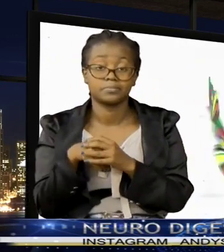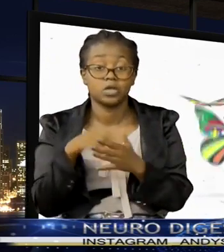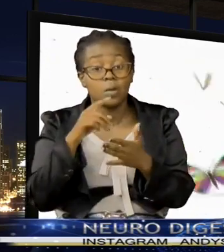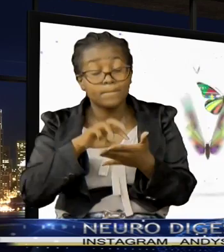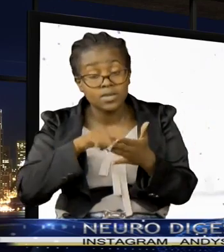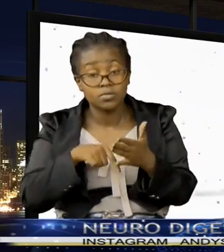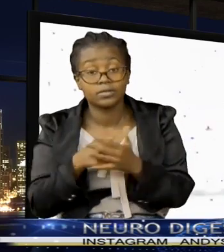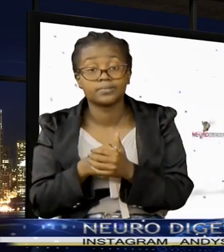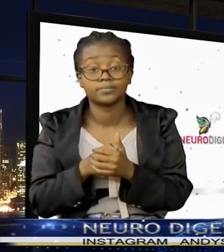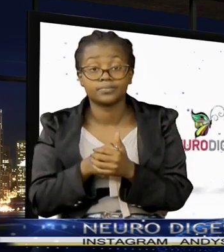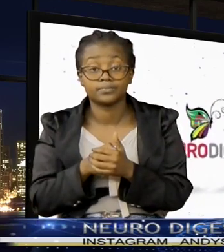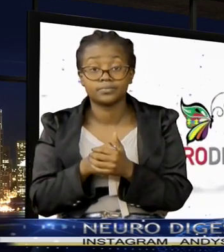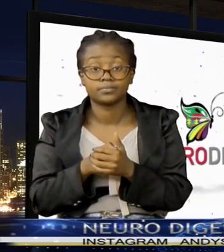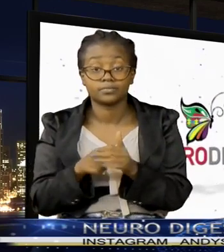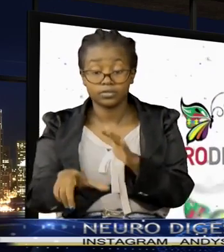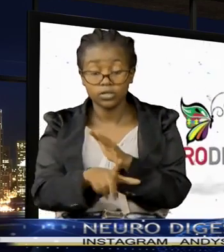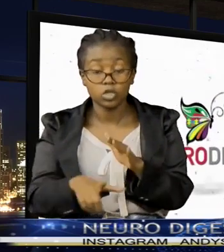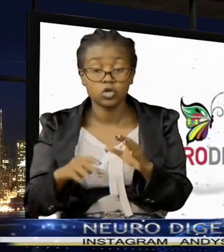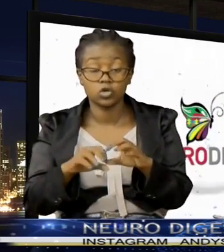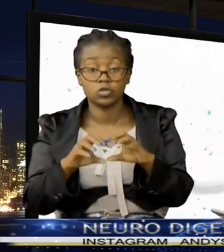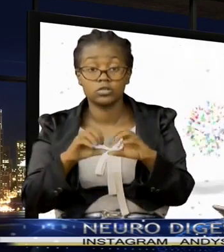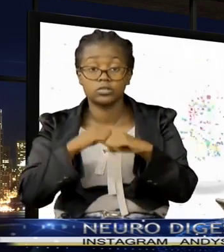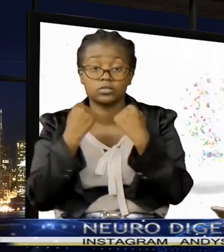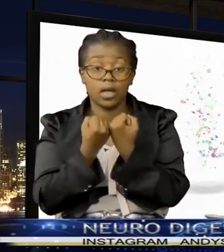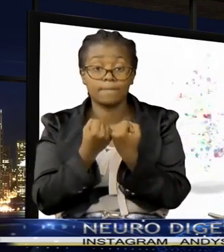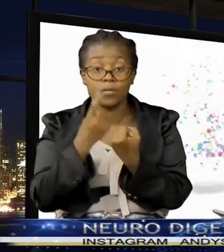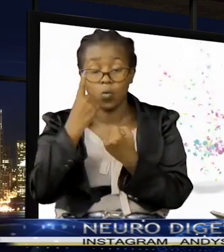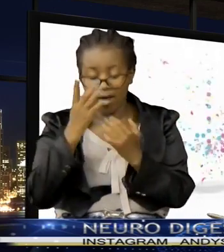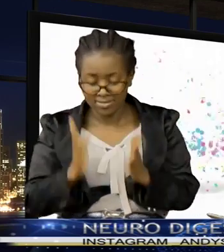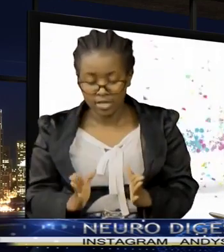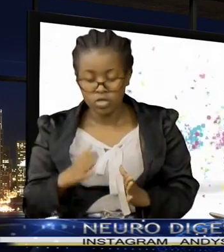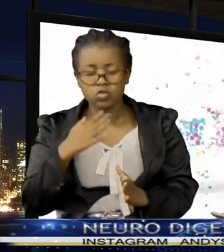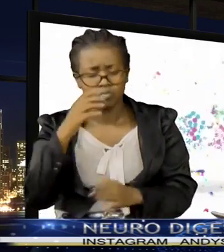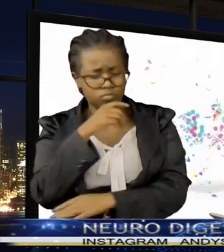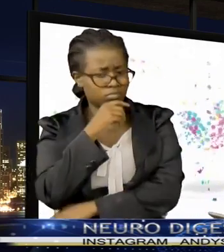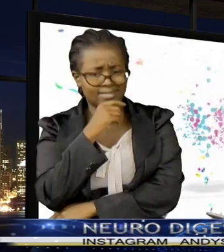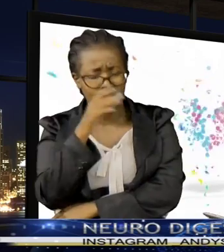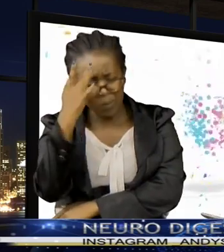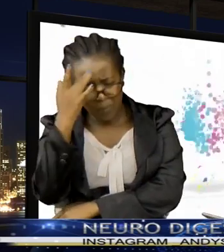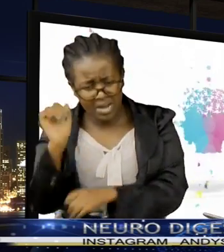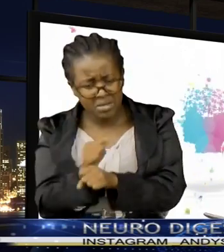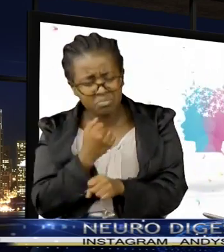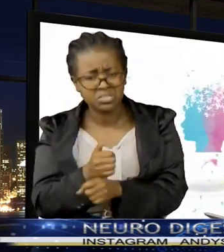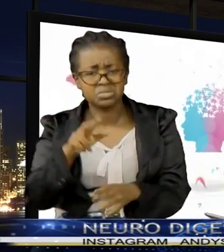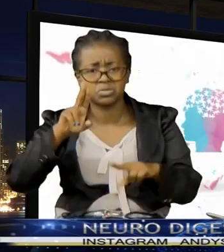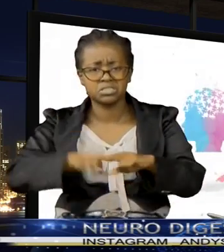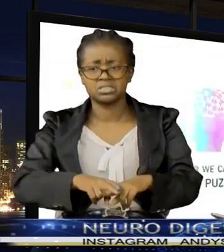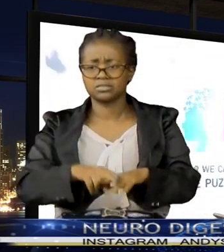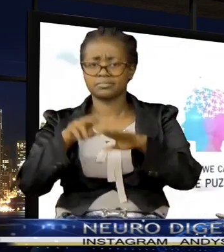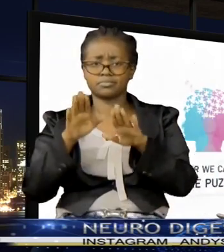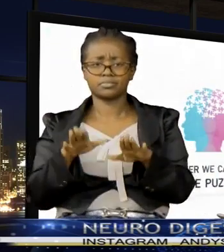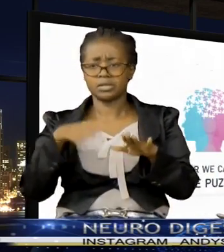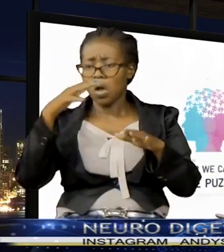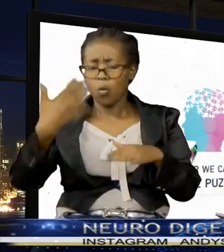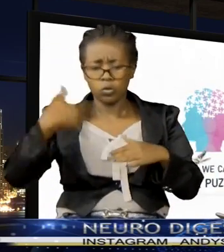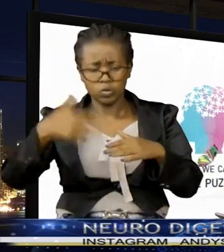What this means, in our local society, I'm sure there is that one child you always wonder, Why can't they sit still? Why are they all